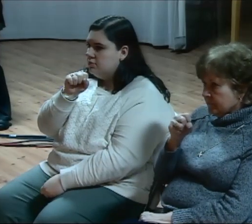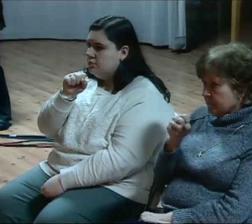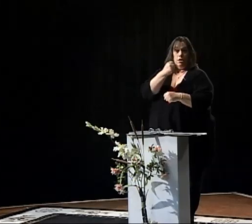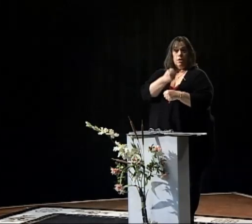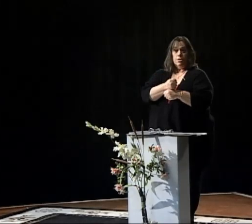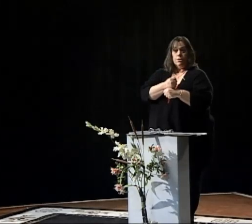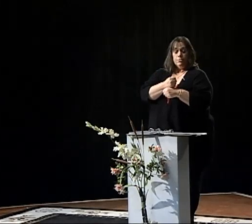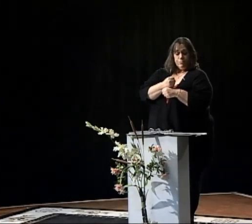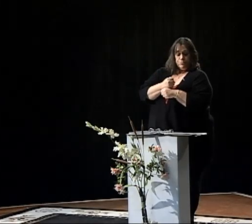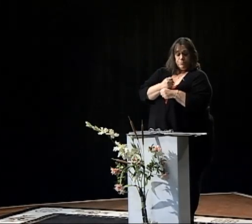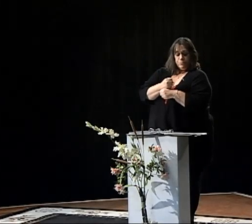year,